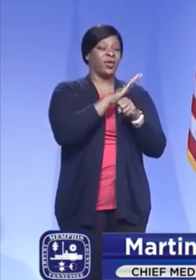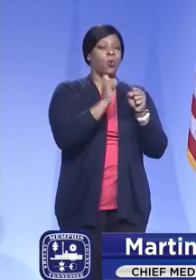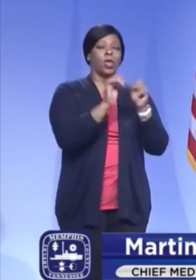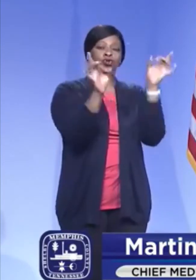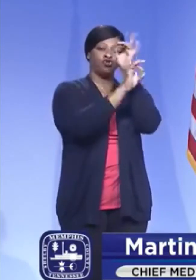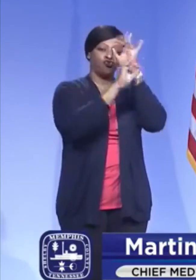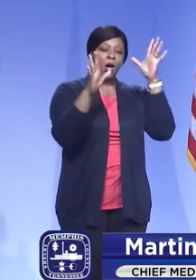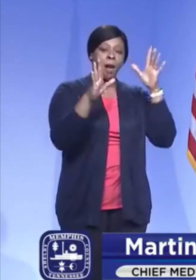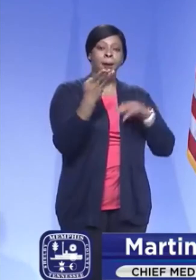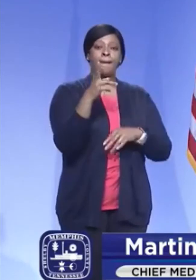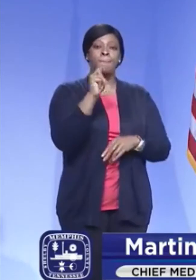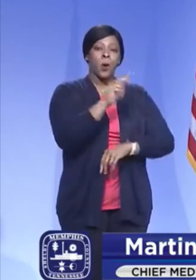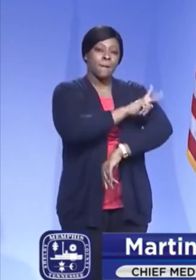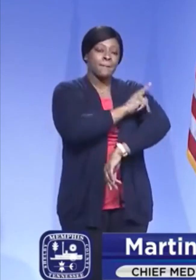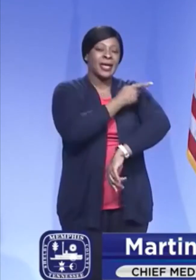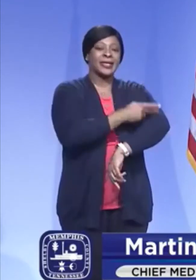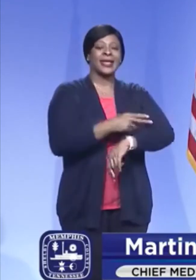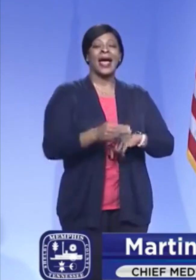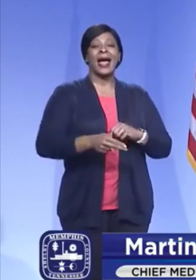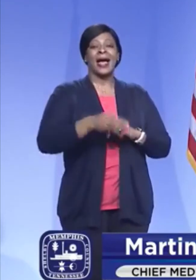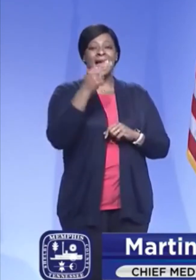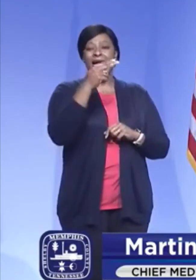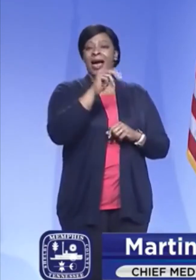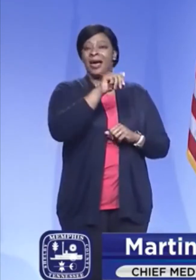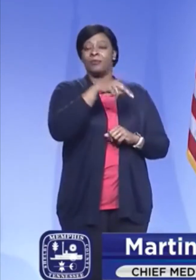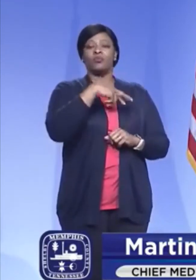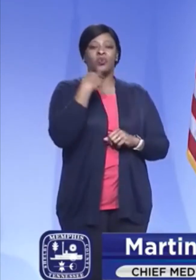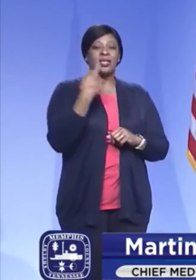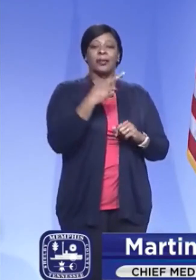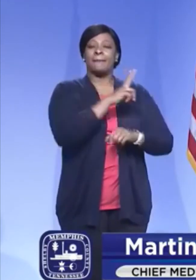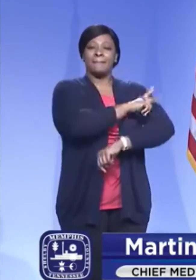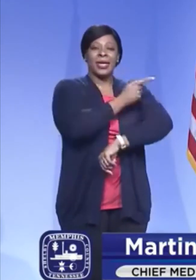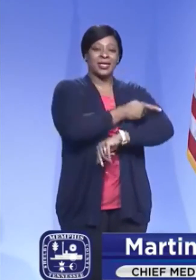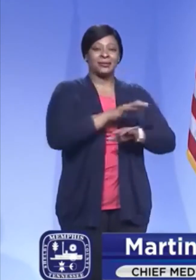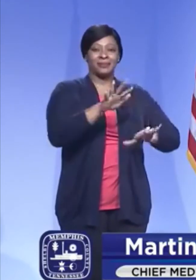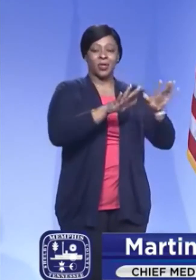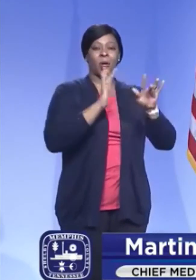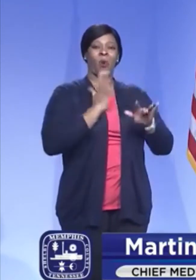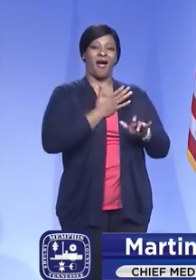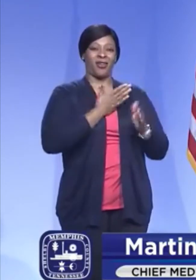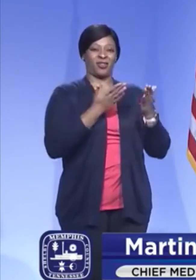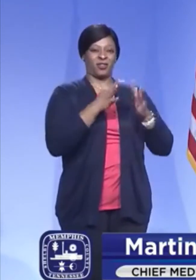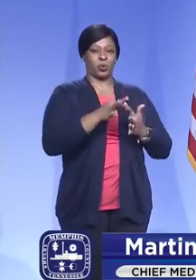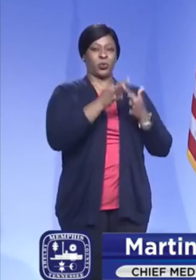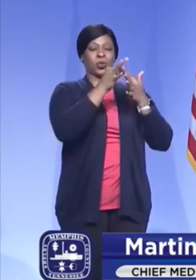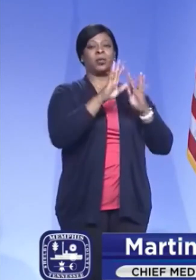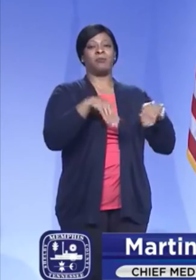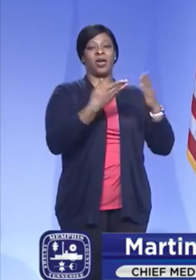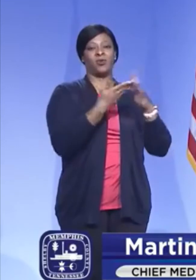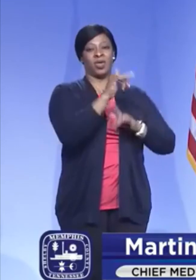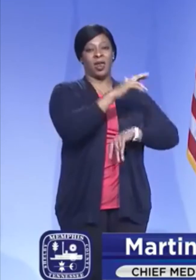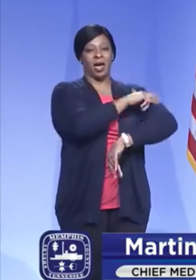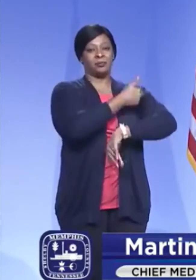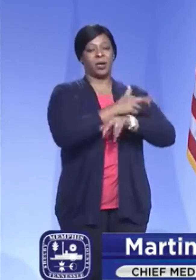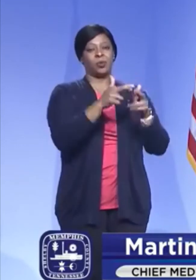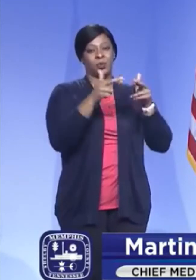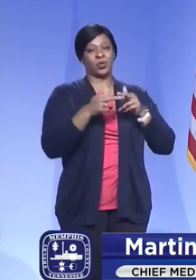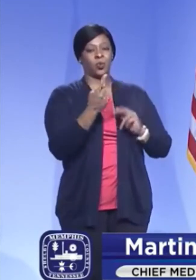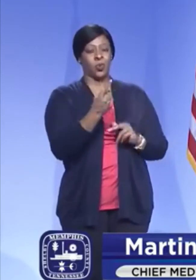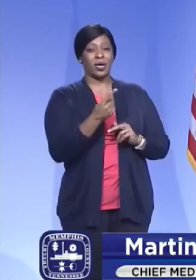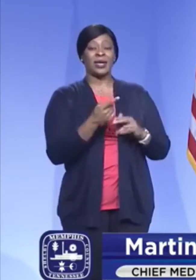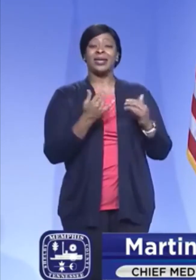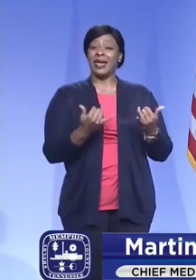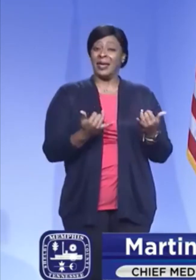patients or burn patients or high-risk OB patients, which are somewhat unique services that are provided by the hospital. That being